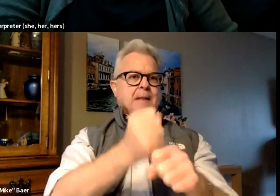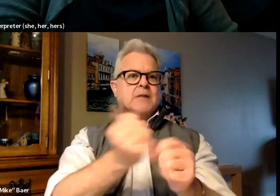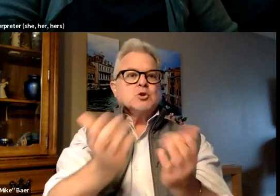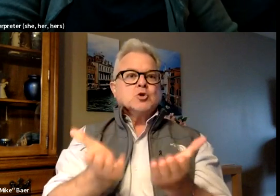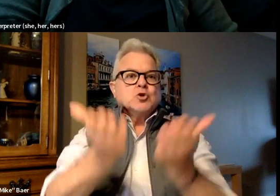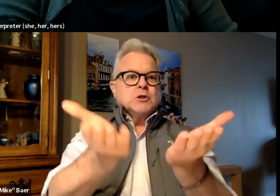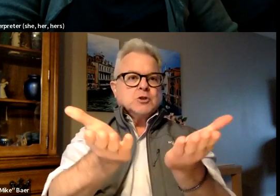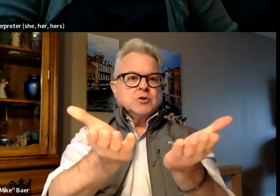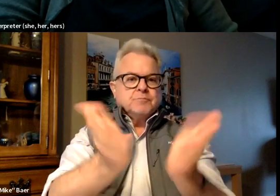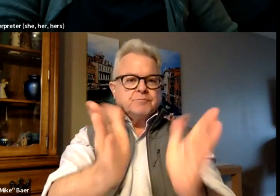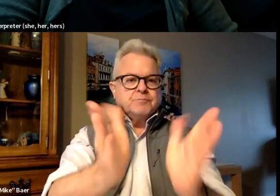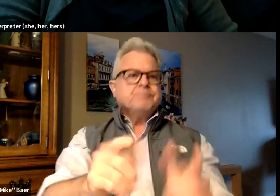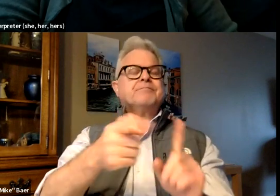I'm asking if I could make a suggestion.